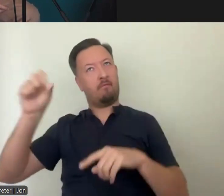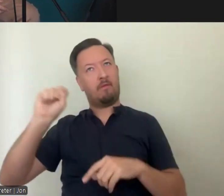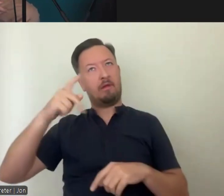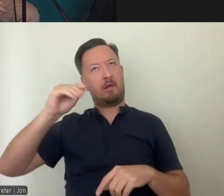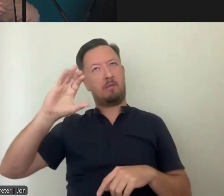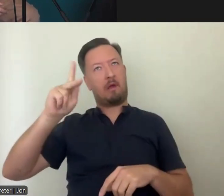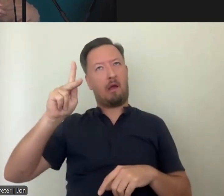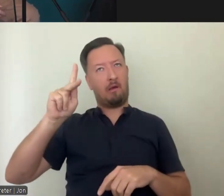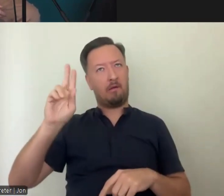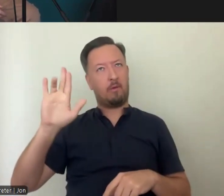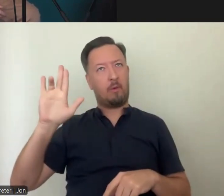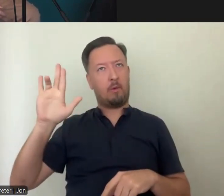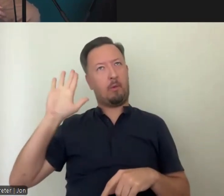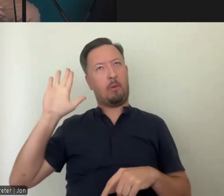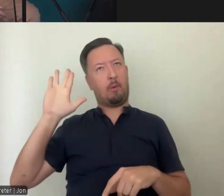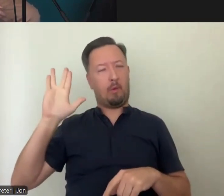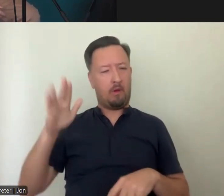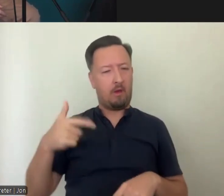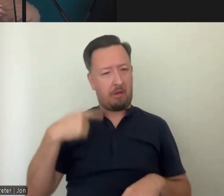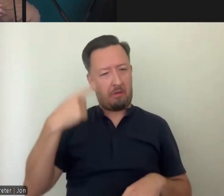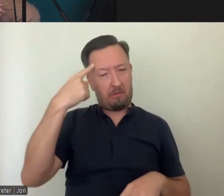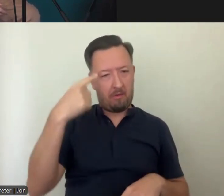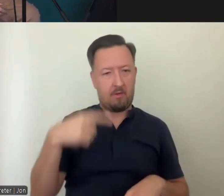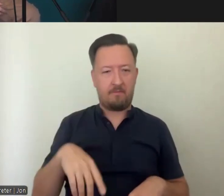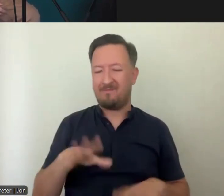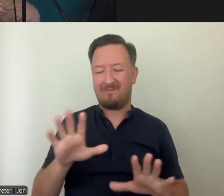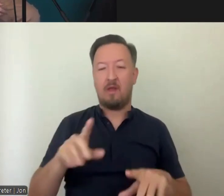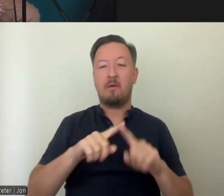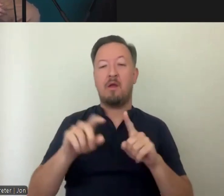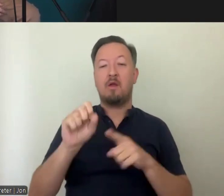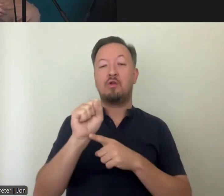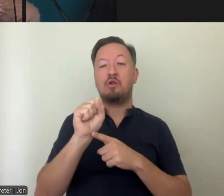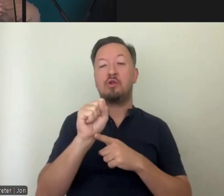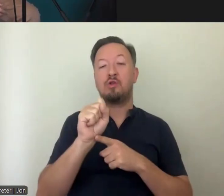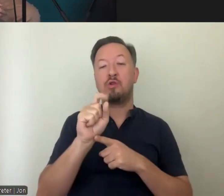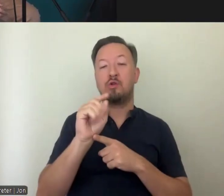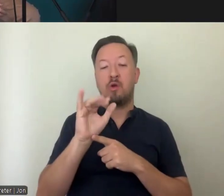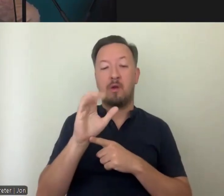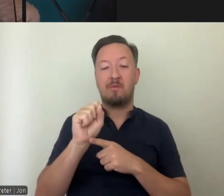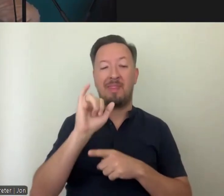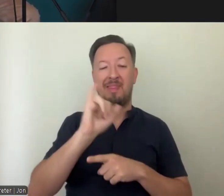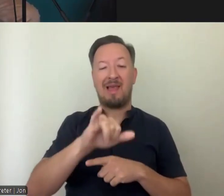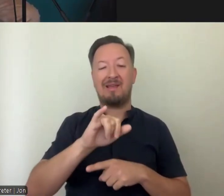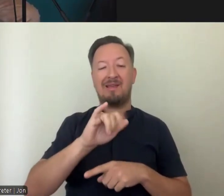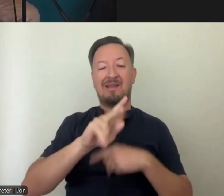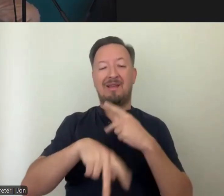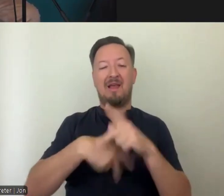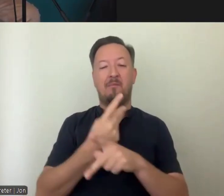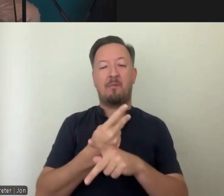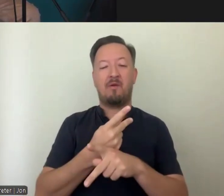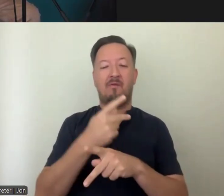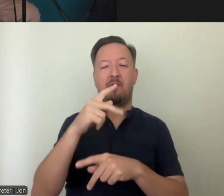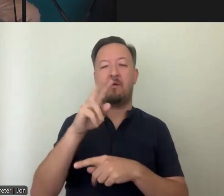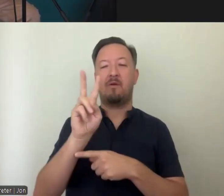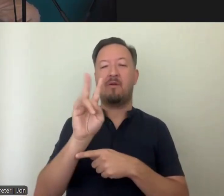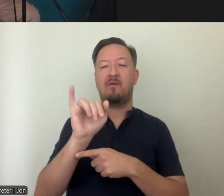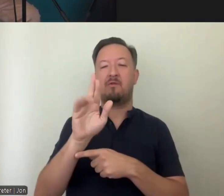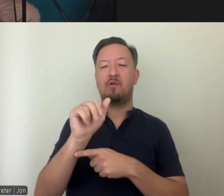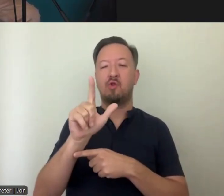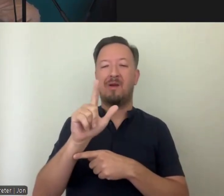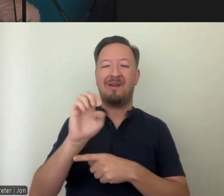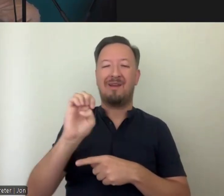Then I thought about it for a moment. I said, hold on a second. Stoicism was also a type of virtue ethics, so it's in the same general category